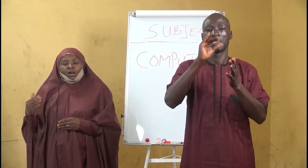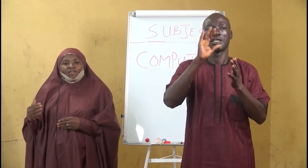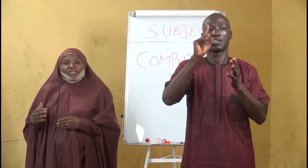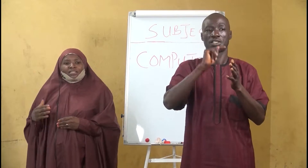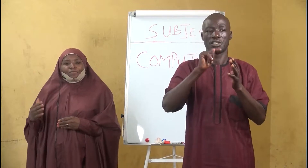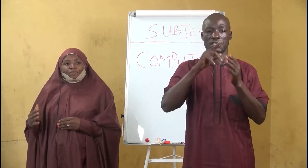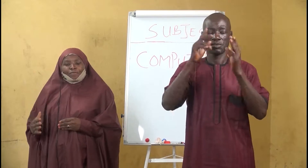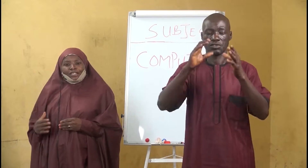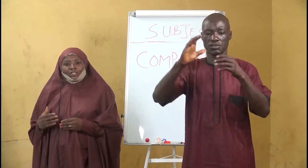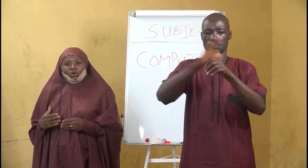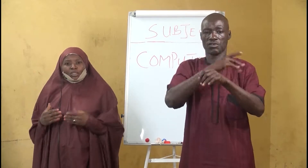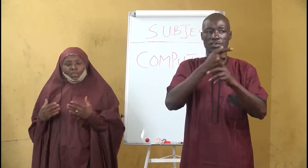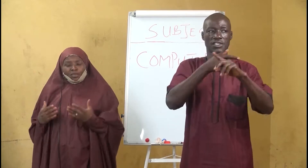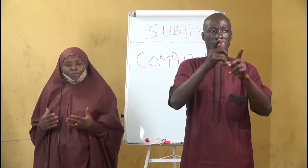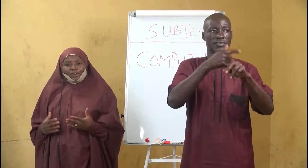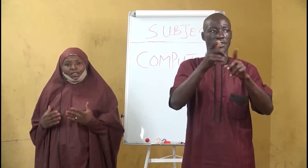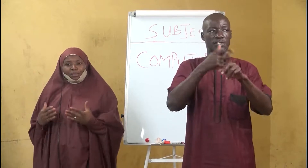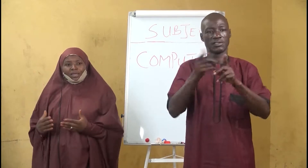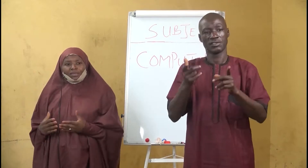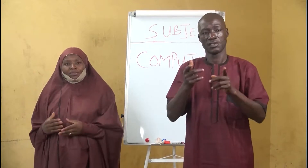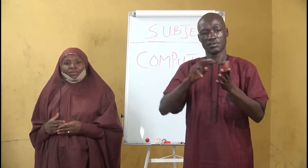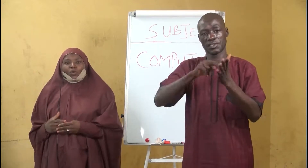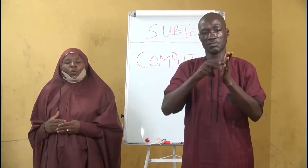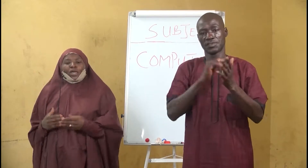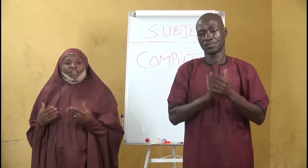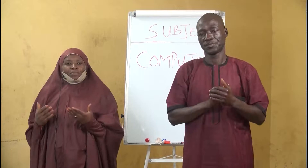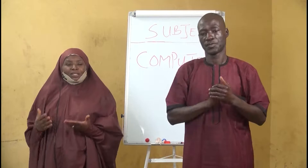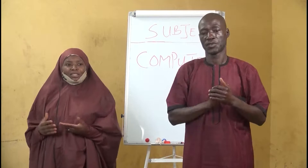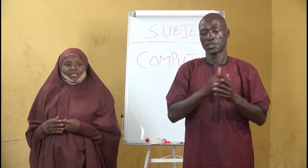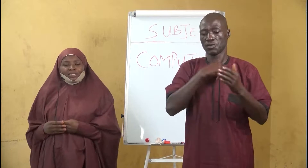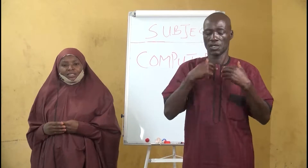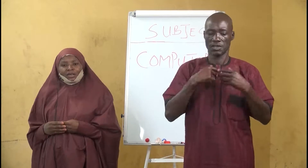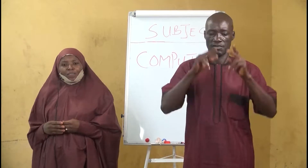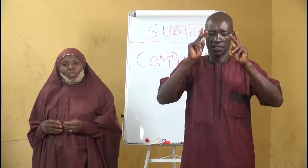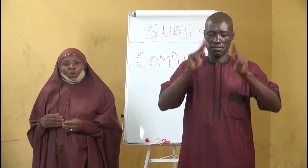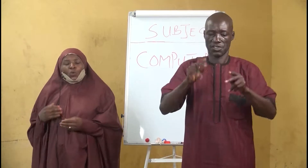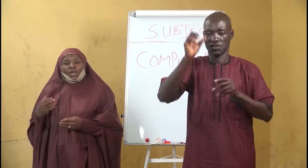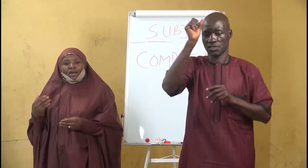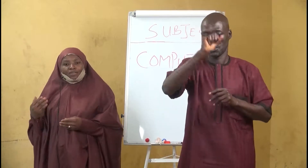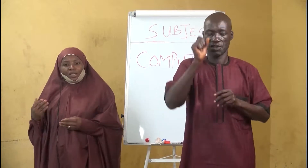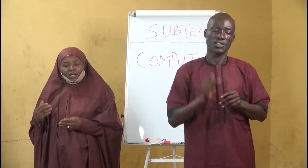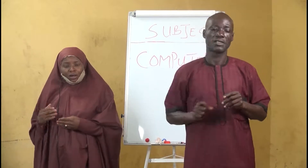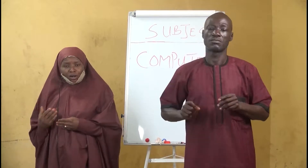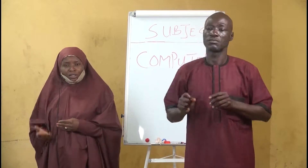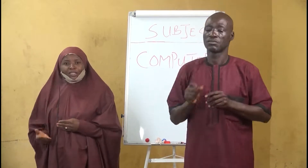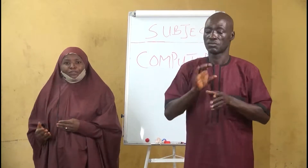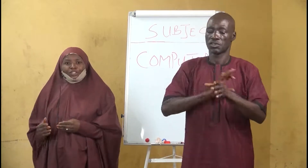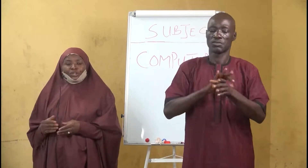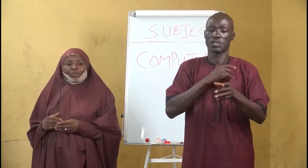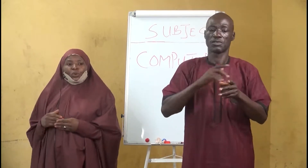covers different means. We have the personal system, we have the television,